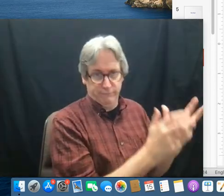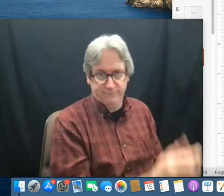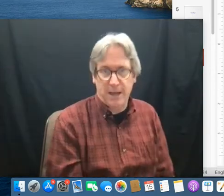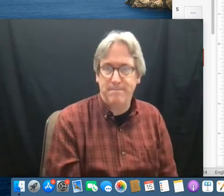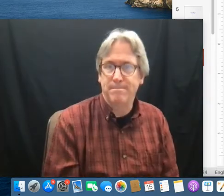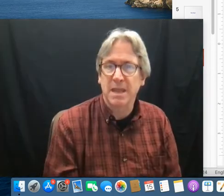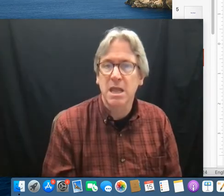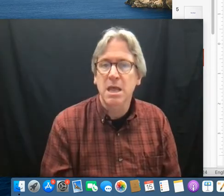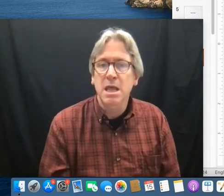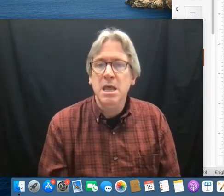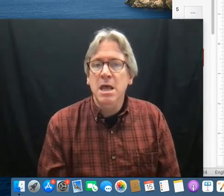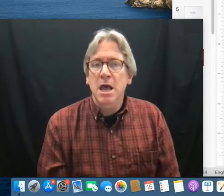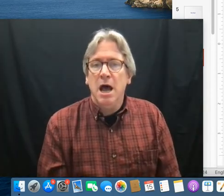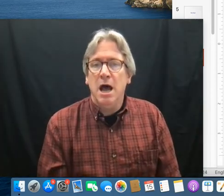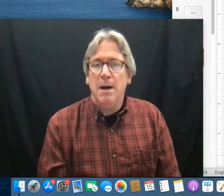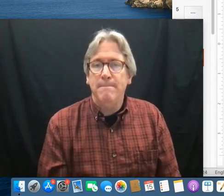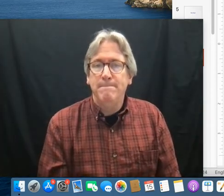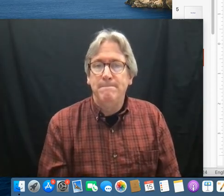Okay.